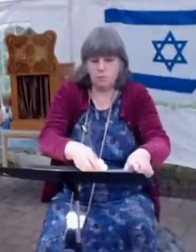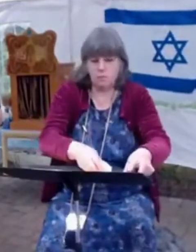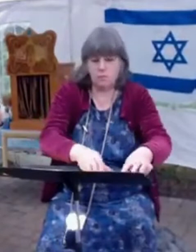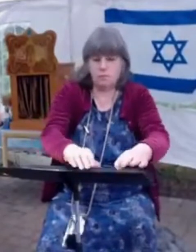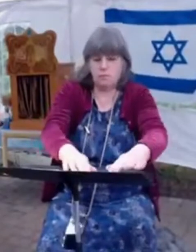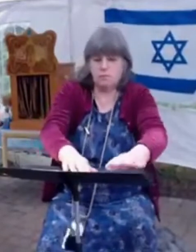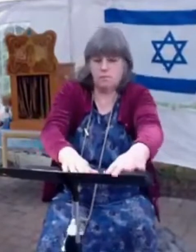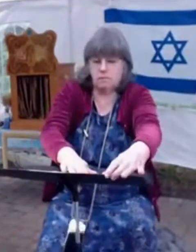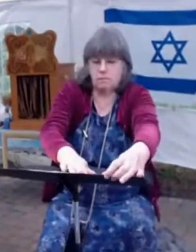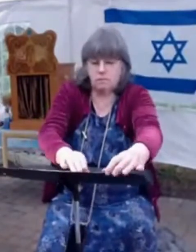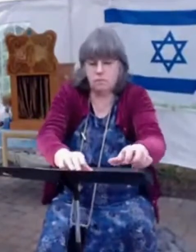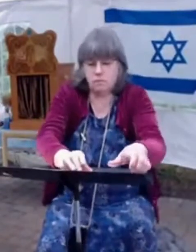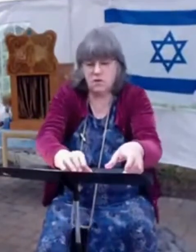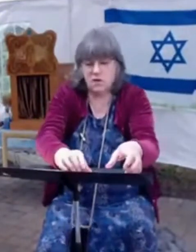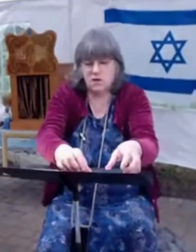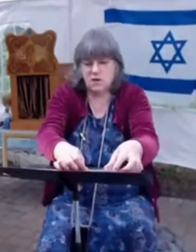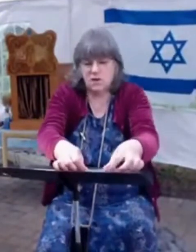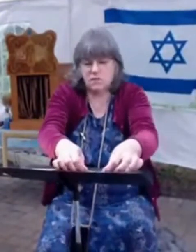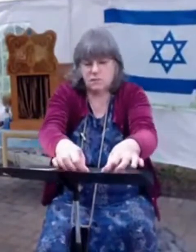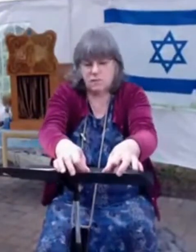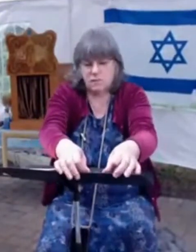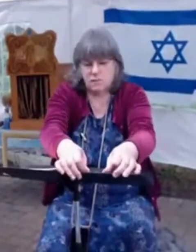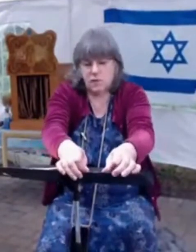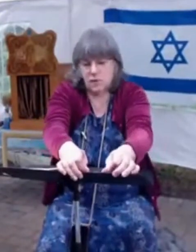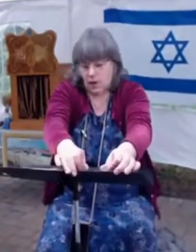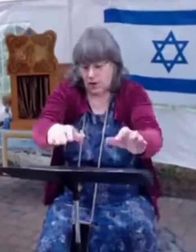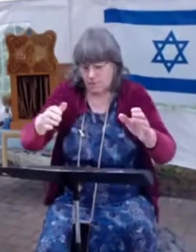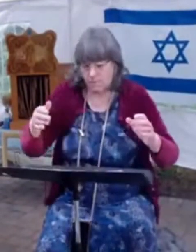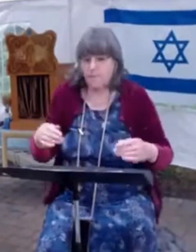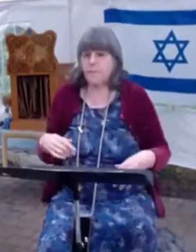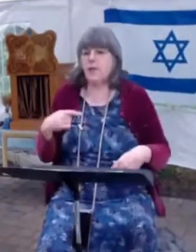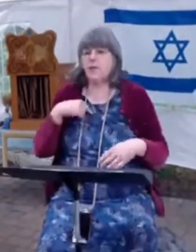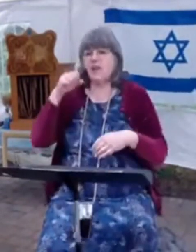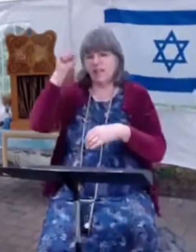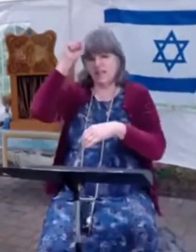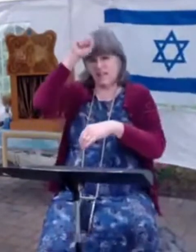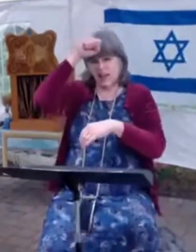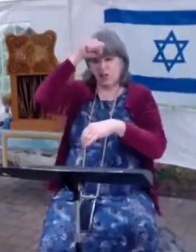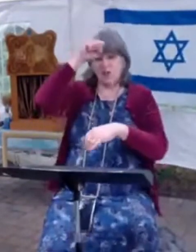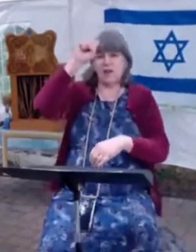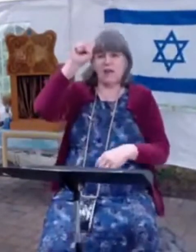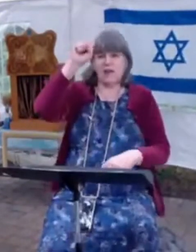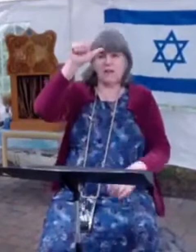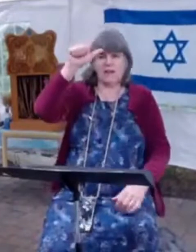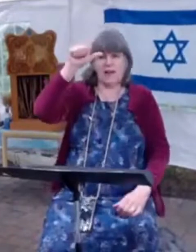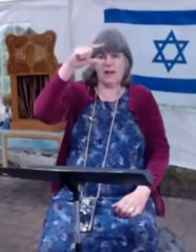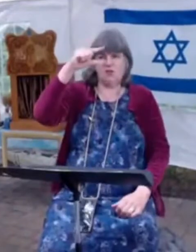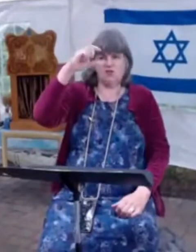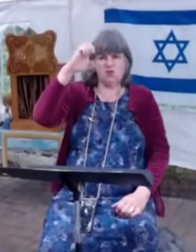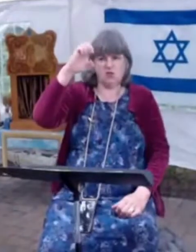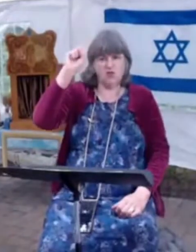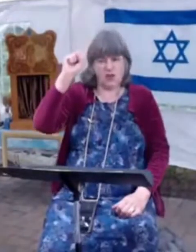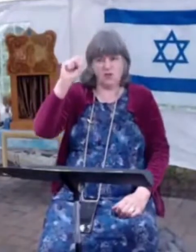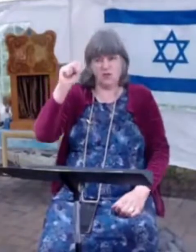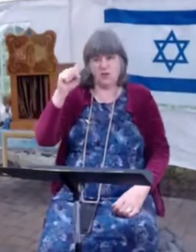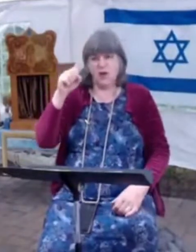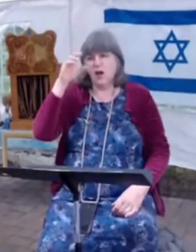The seven things are the very foundation of the message of the